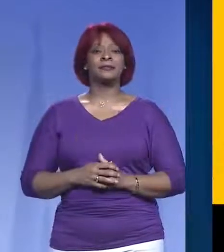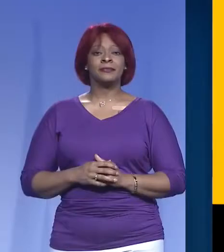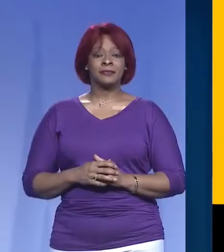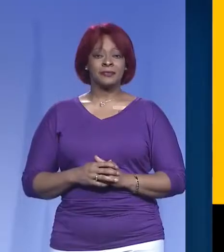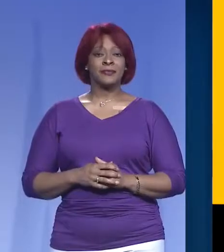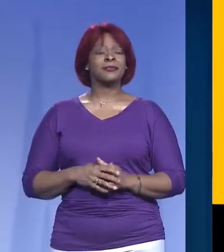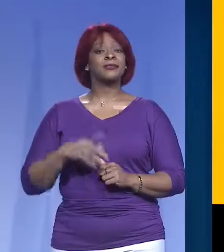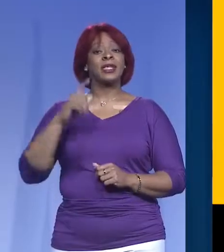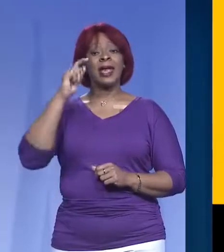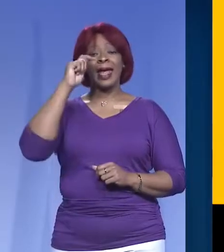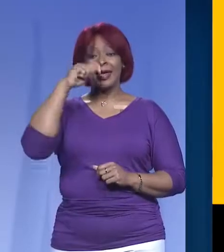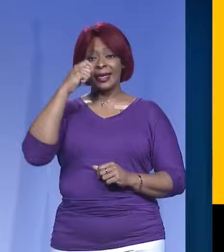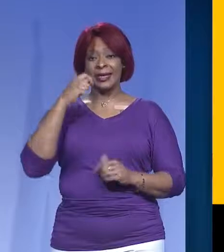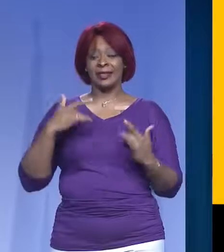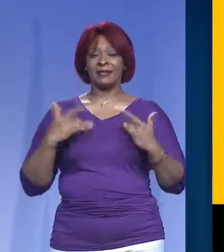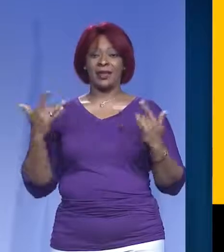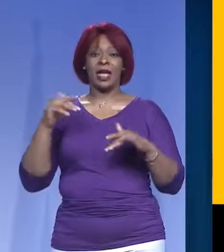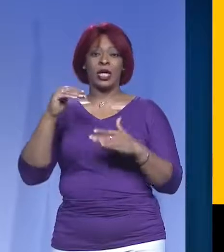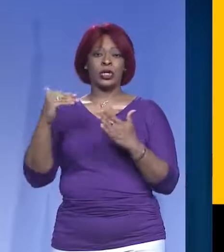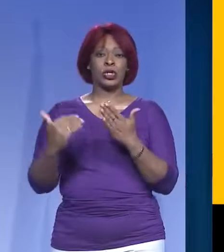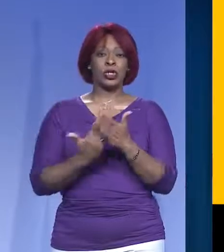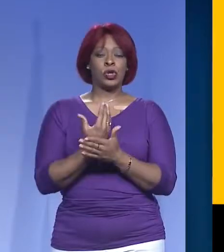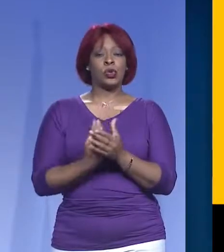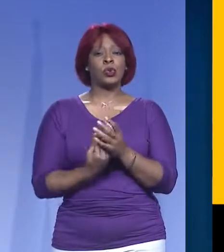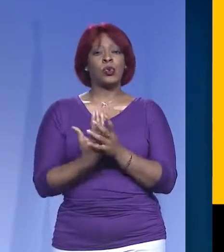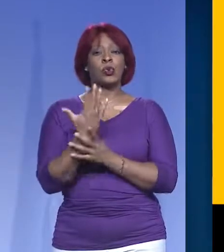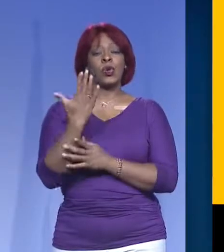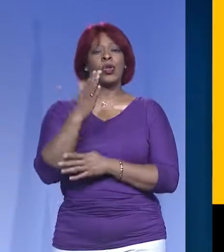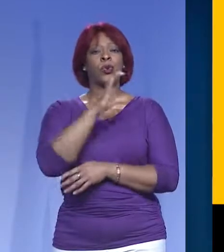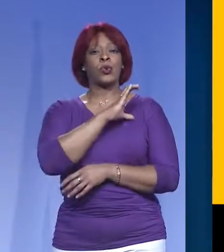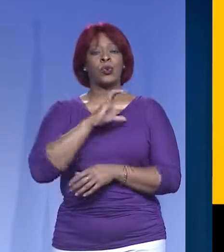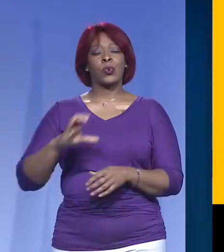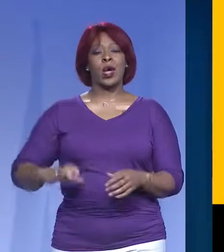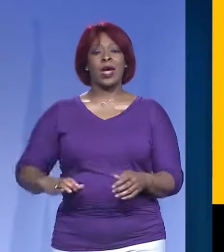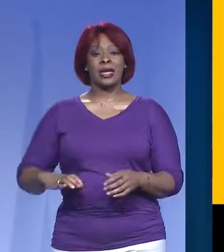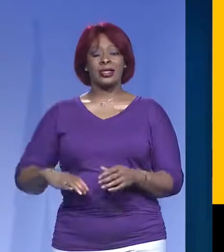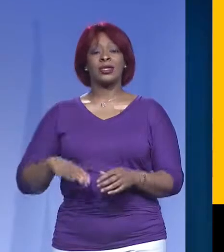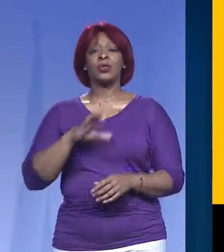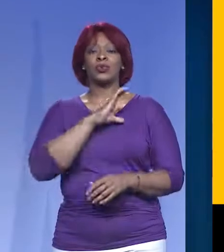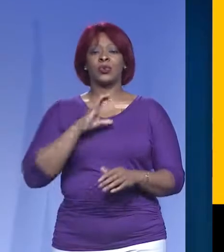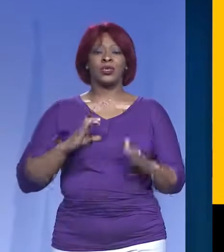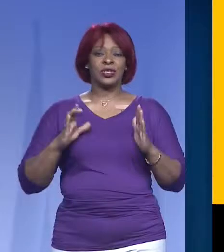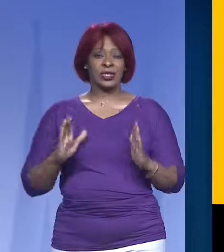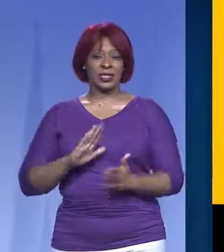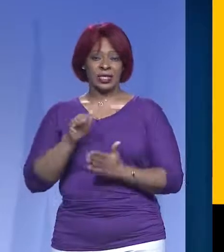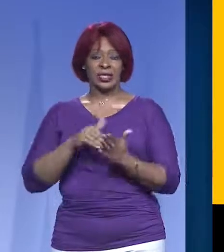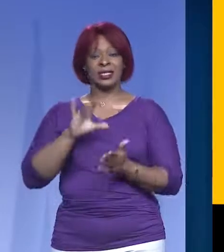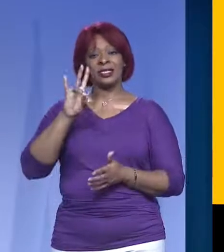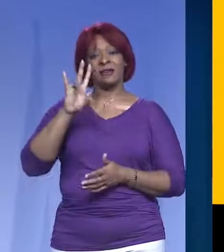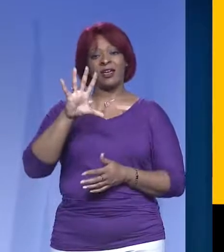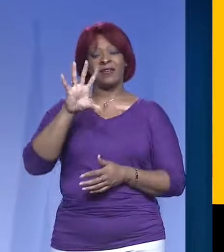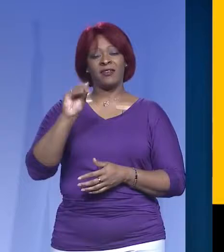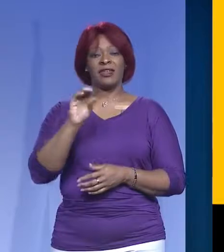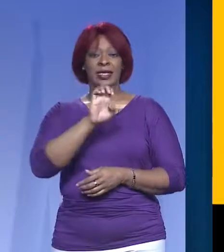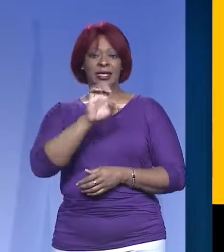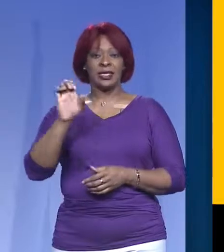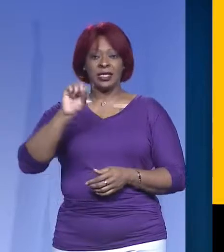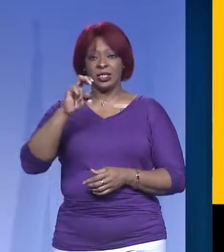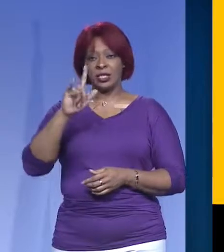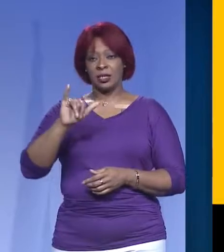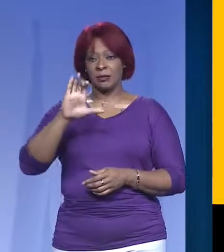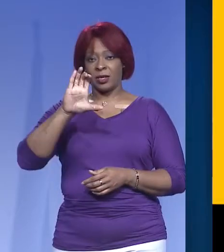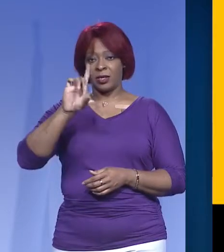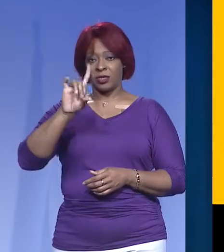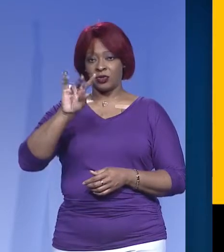So it's a testing event at New Growth in Christ Christian Center, 7550 East Shelby Drive in zip